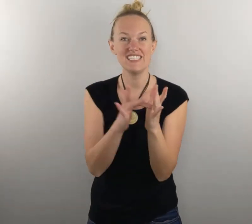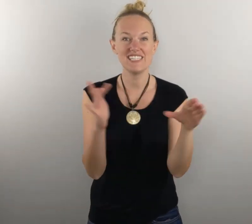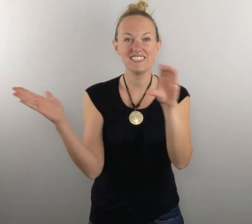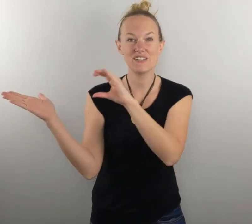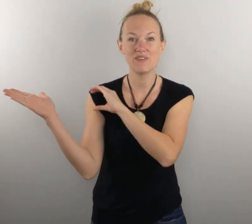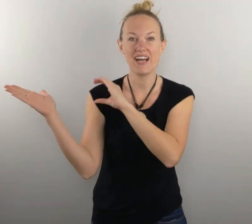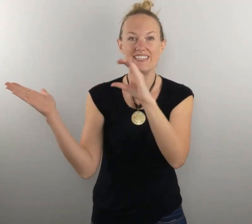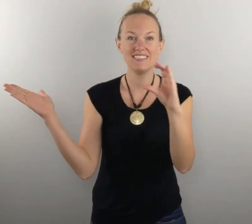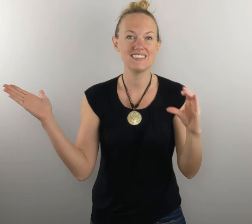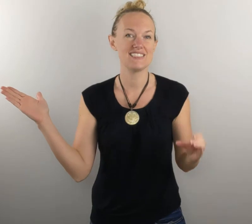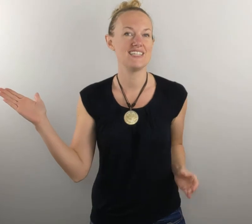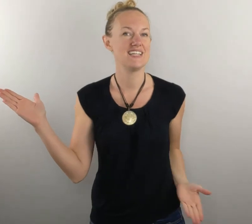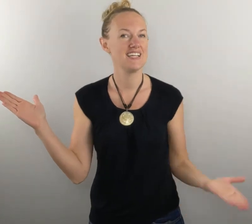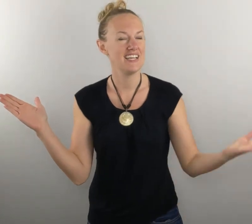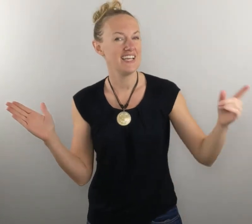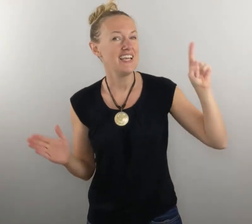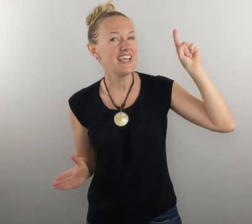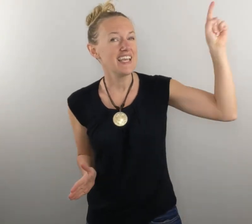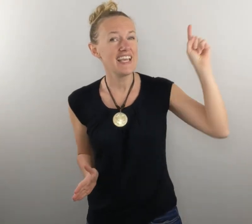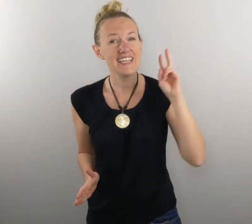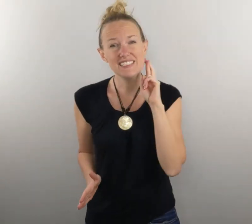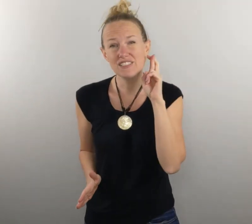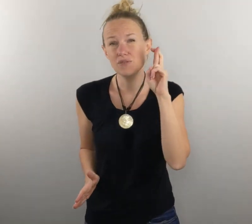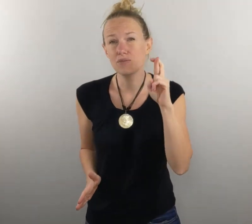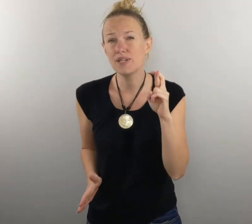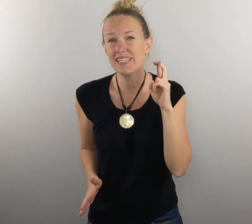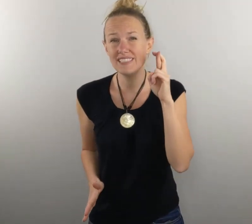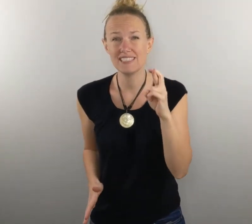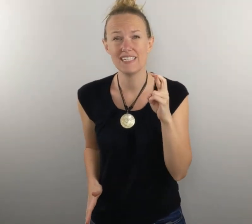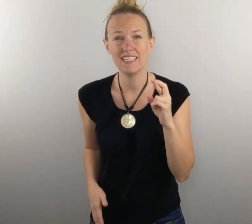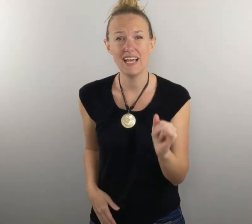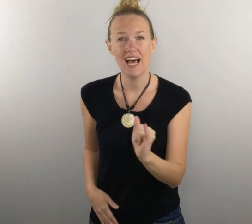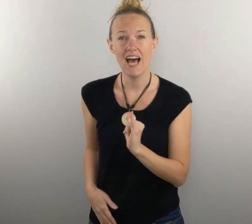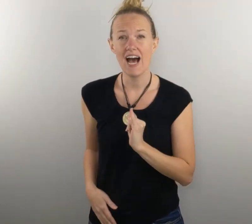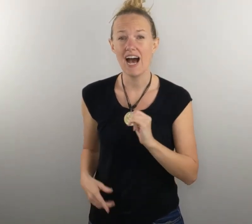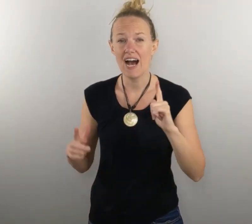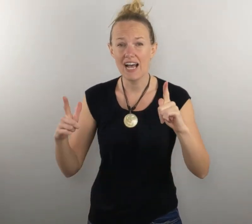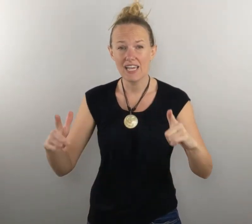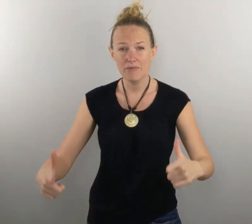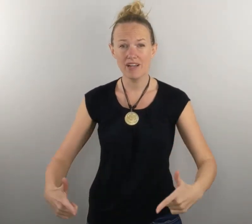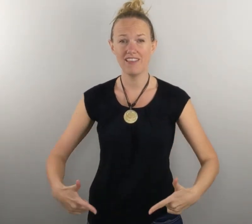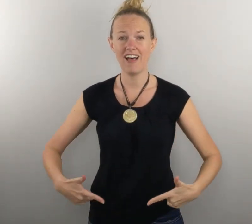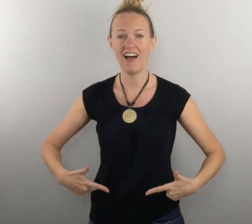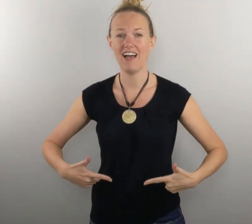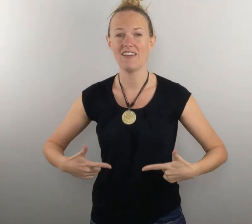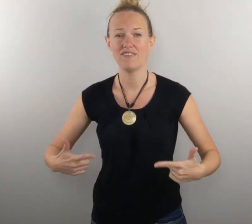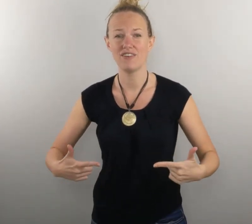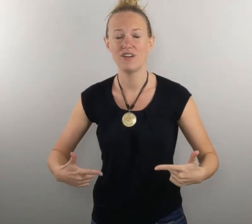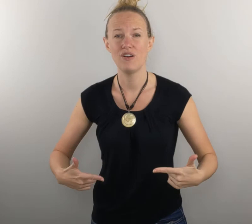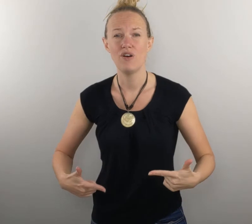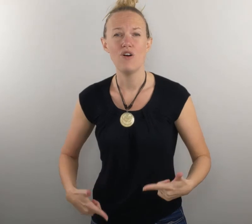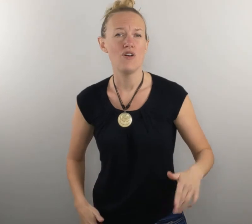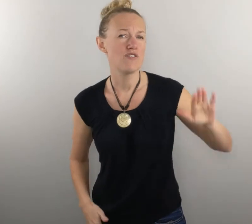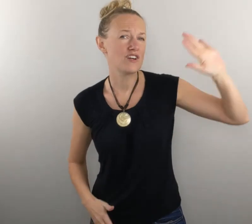Jesus Christ. He's the reason I'm alive. For